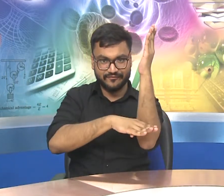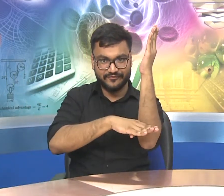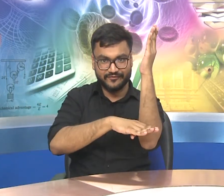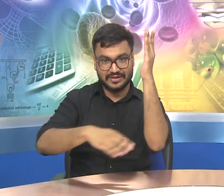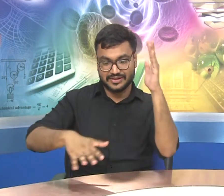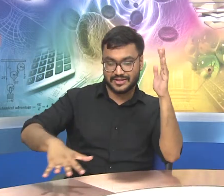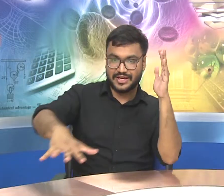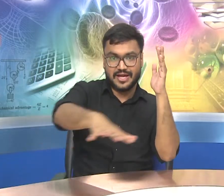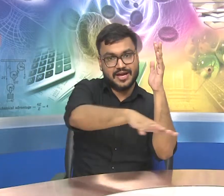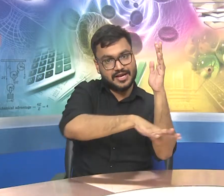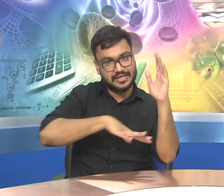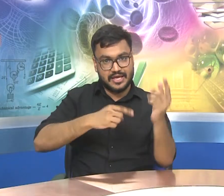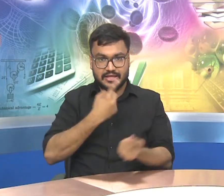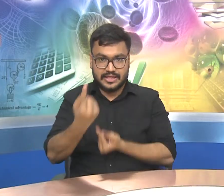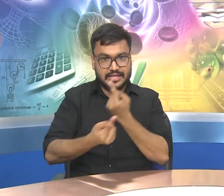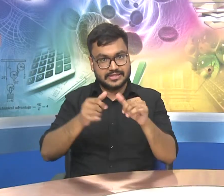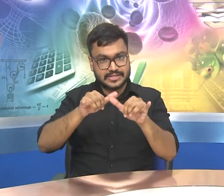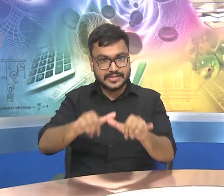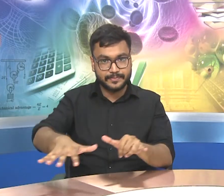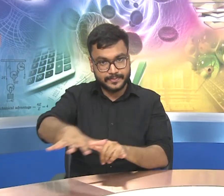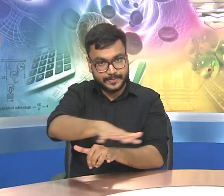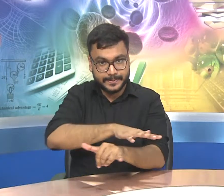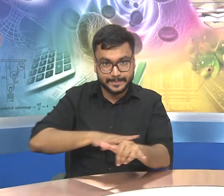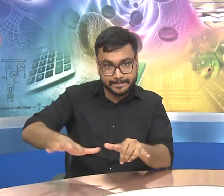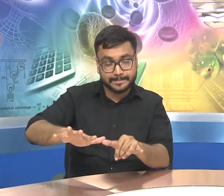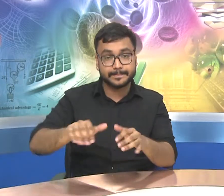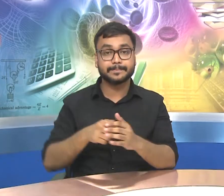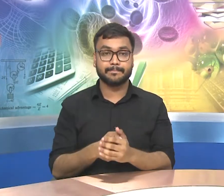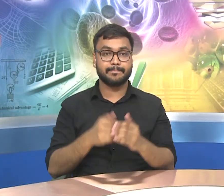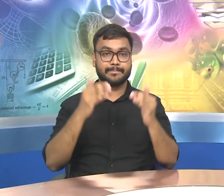and at last column you can see their role.